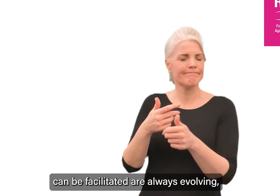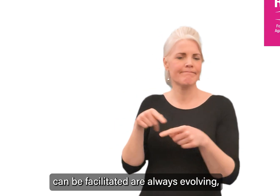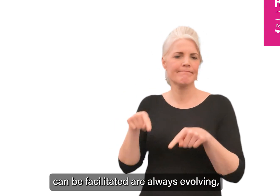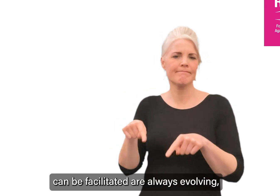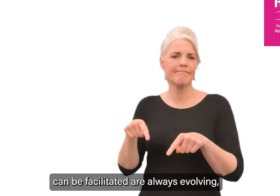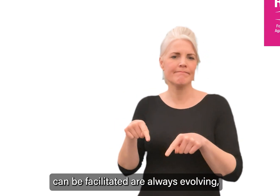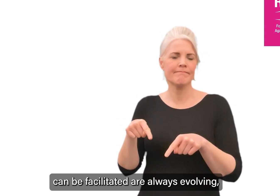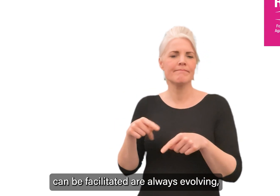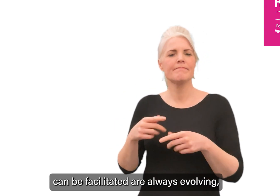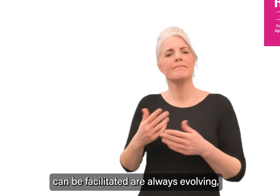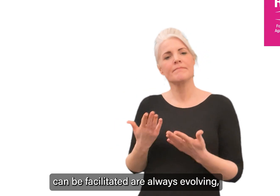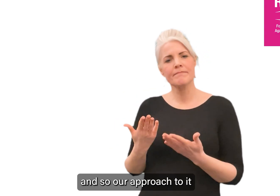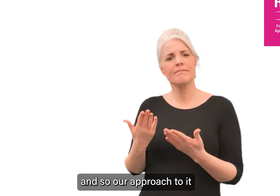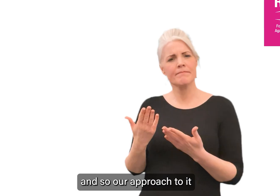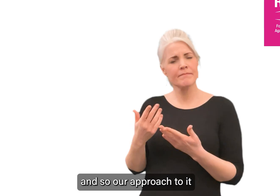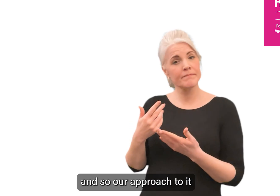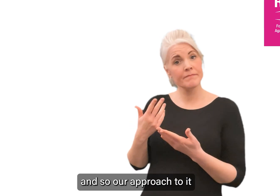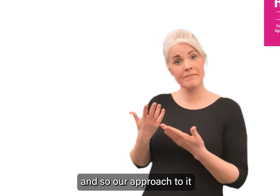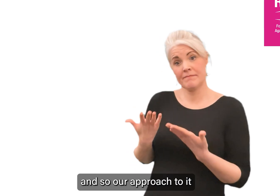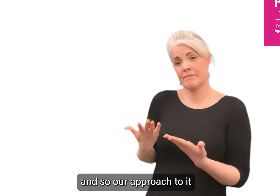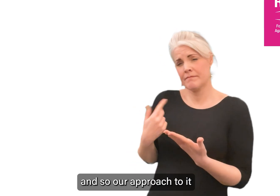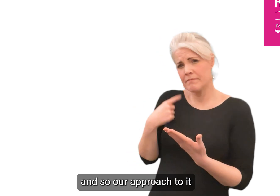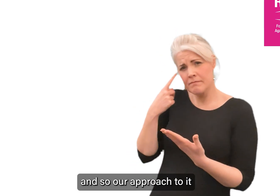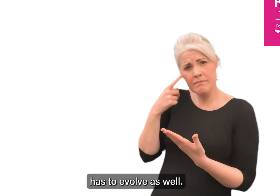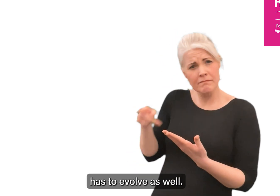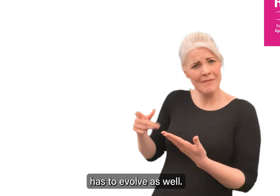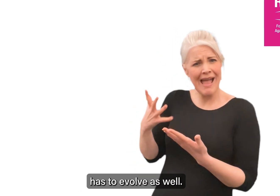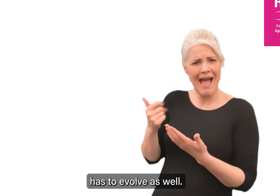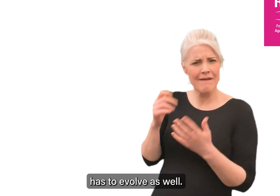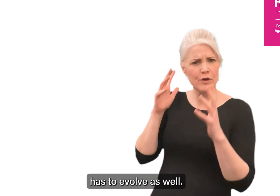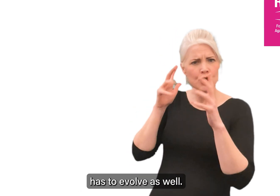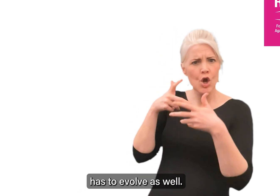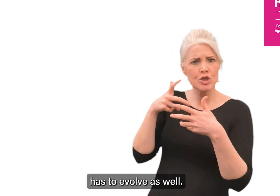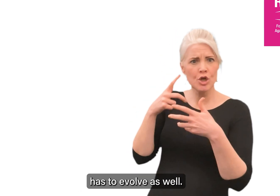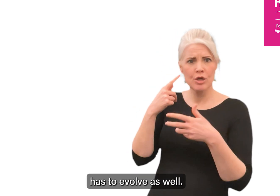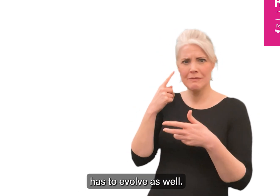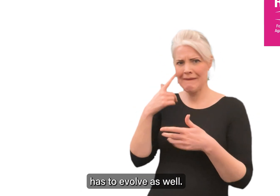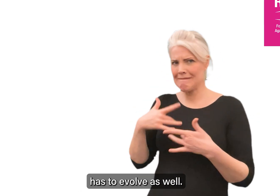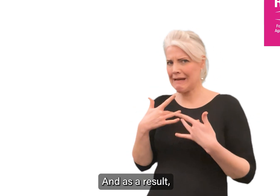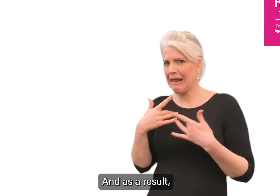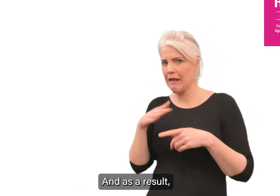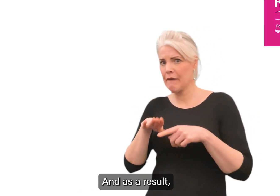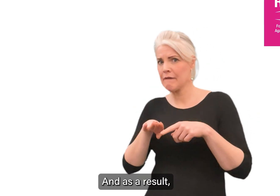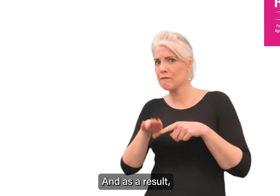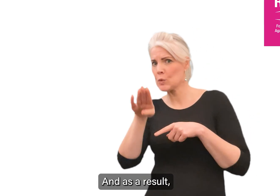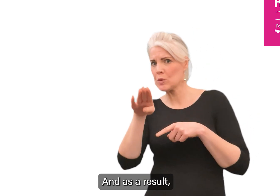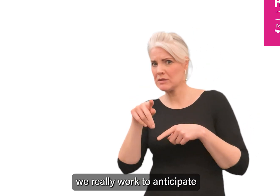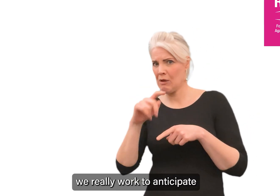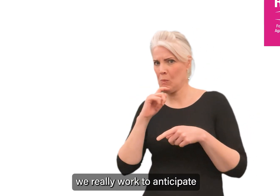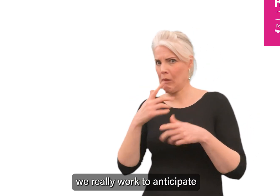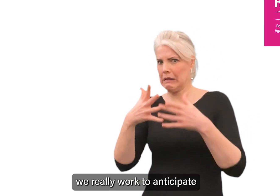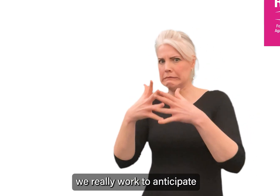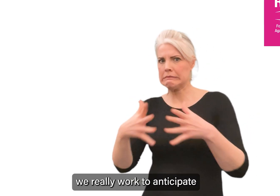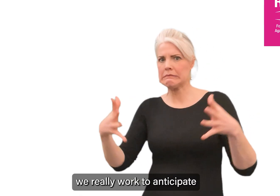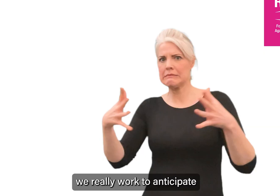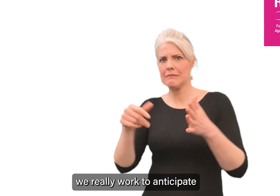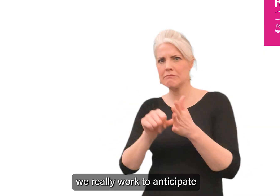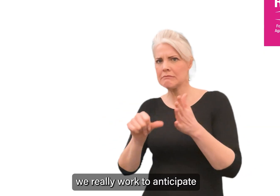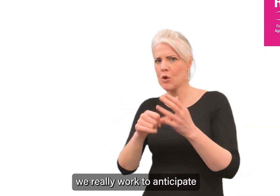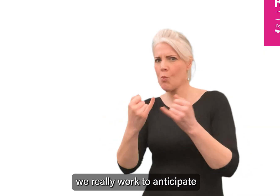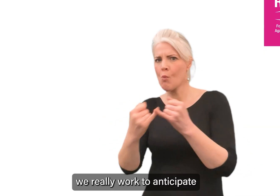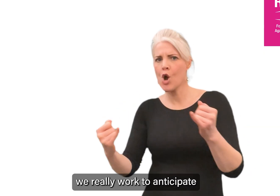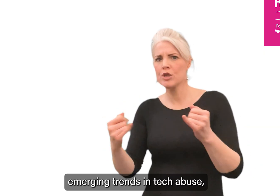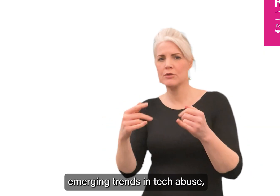are always evolving. And so our approach to it has to evolve as well. And as a result, we really work